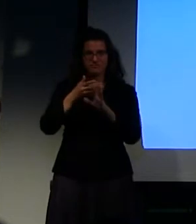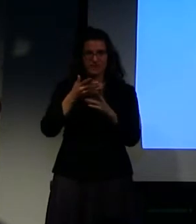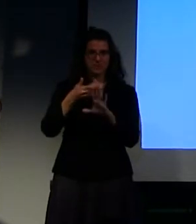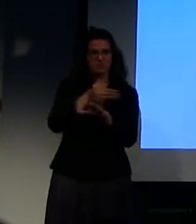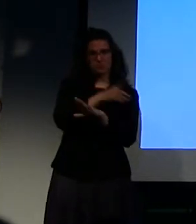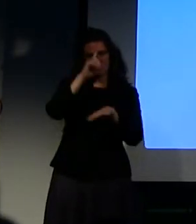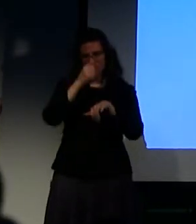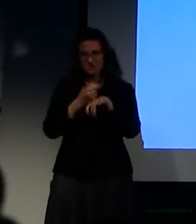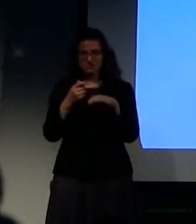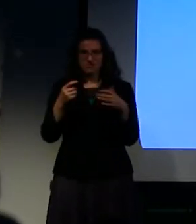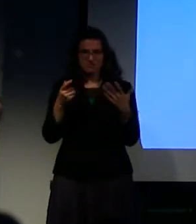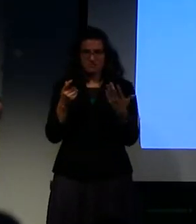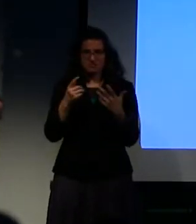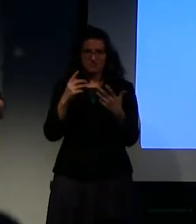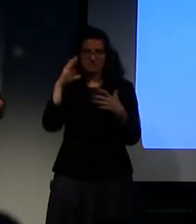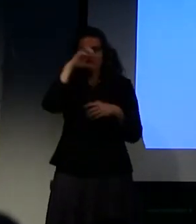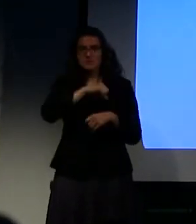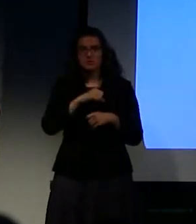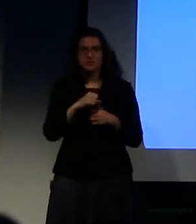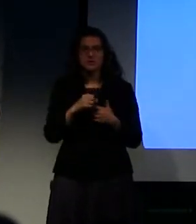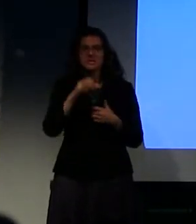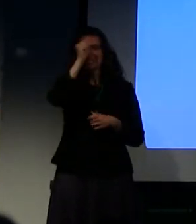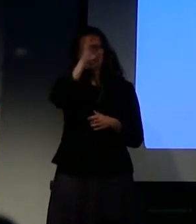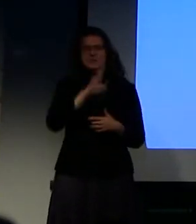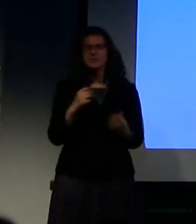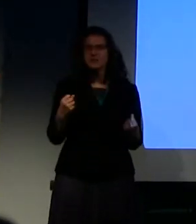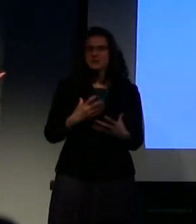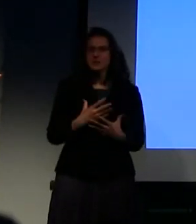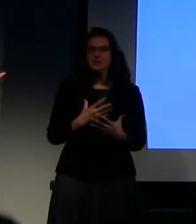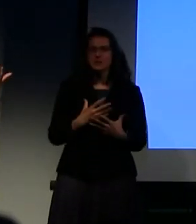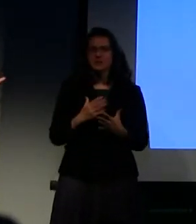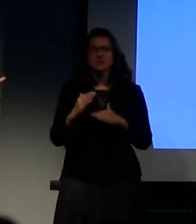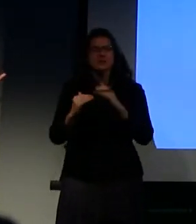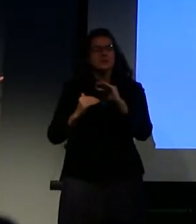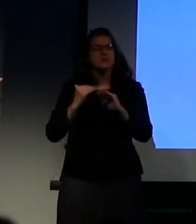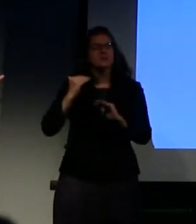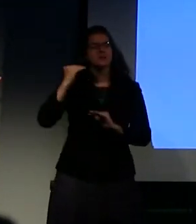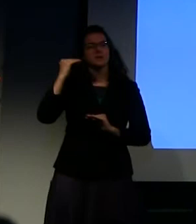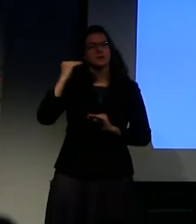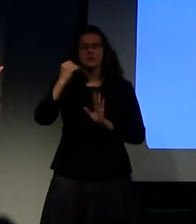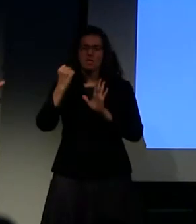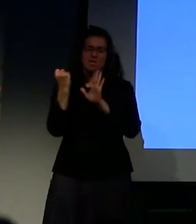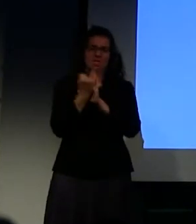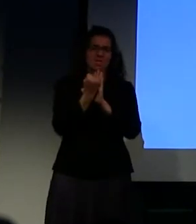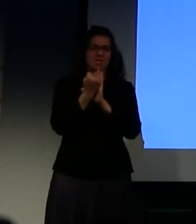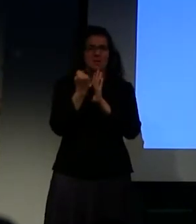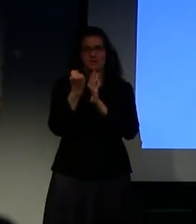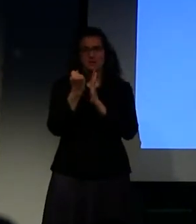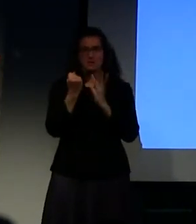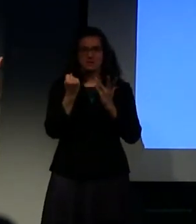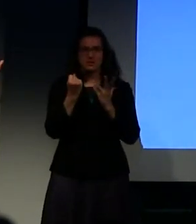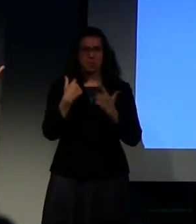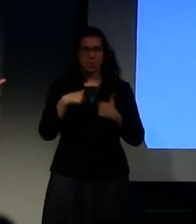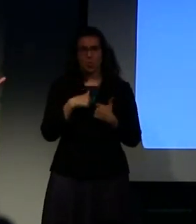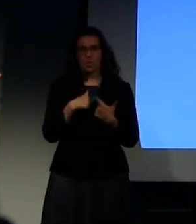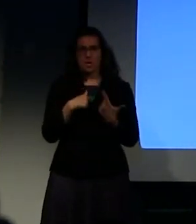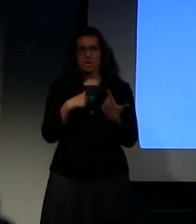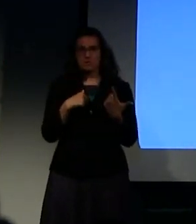it's so stigmatized that we have a set of beliefs about what somebody with it should act like,